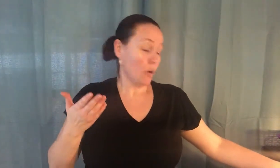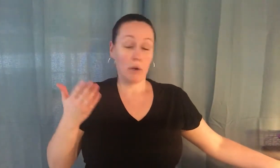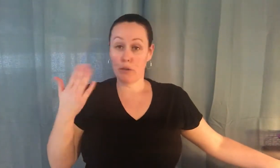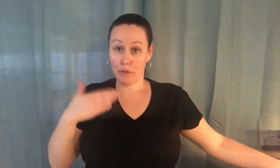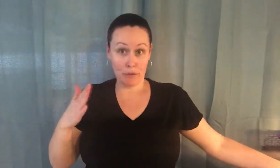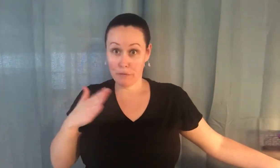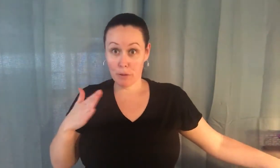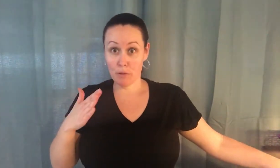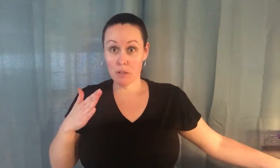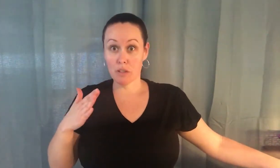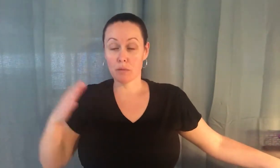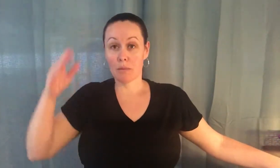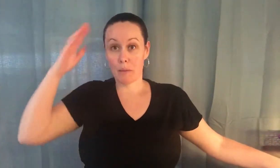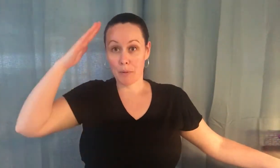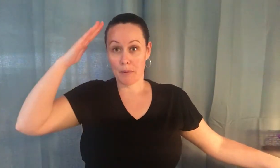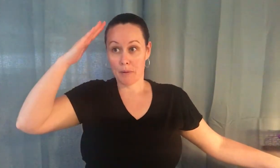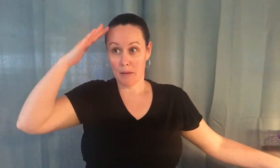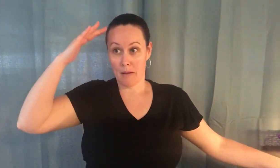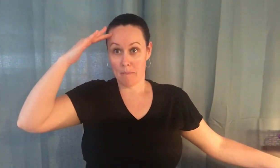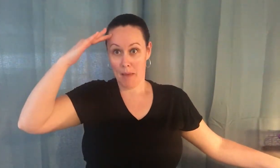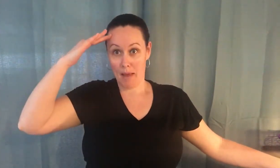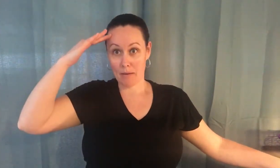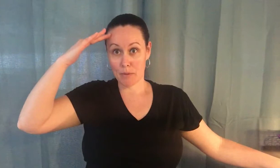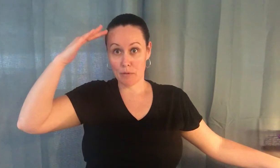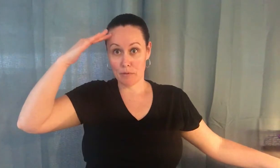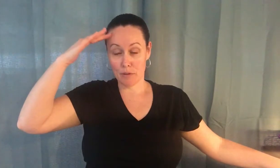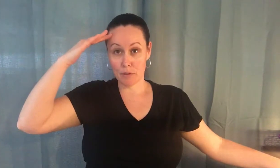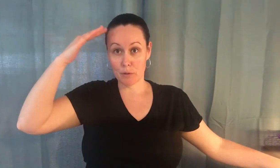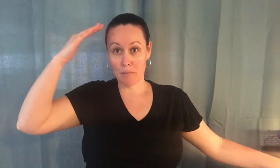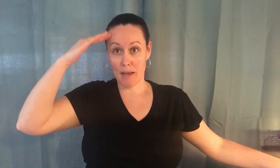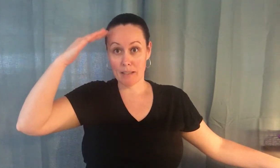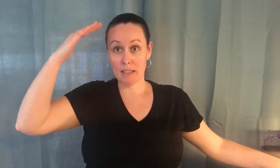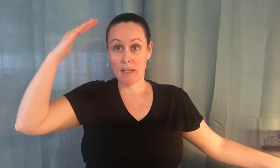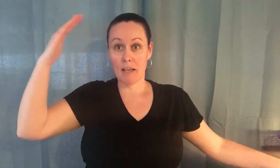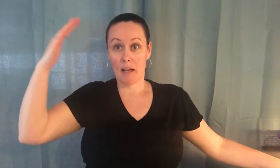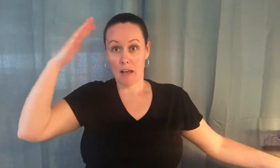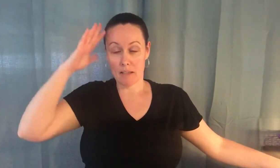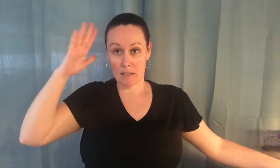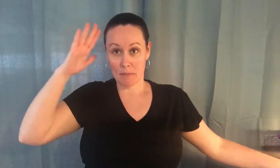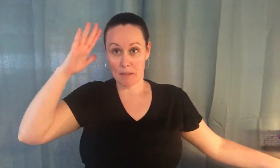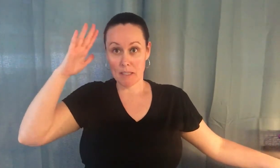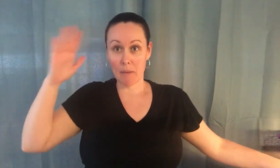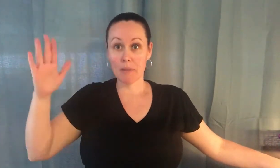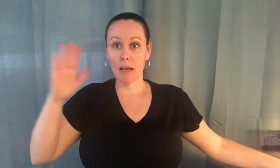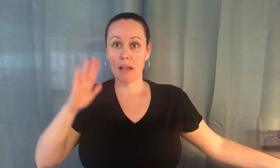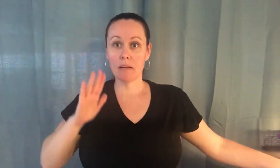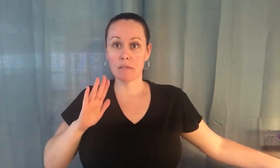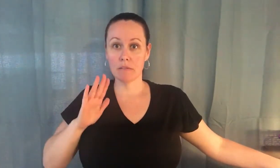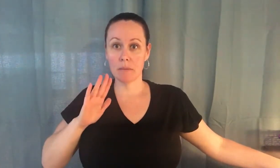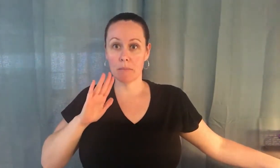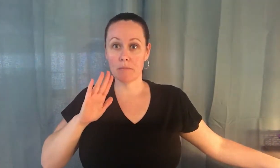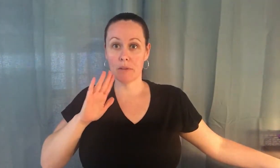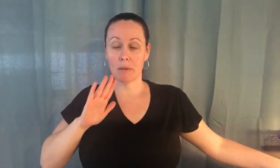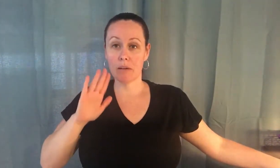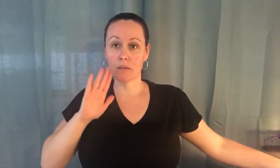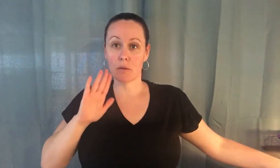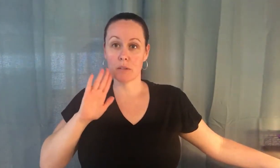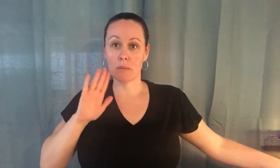when you're confused, just remember, men, when you're referring to a man, is going to be at the top of the head. Female is going to be by